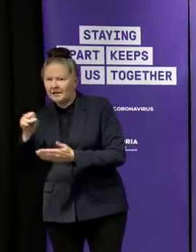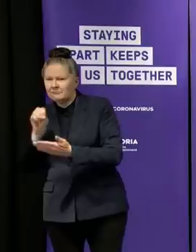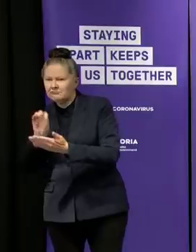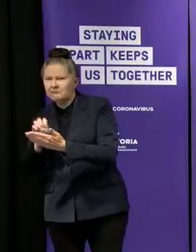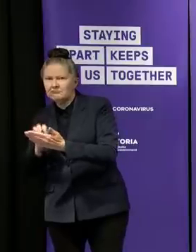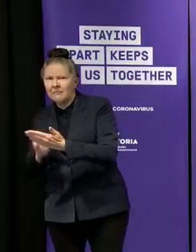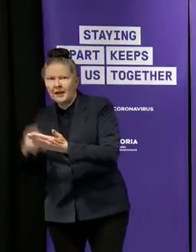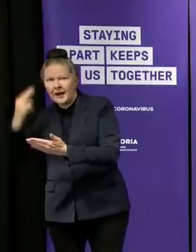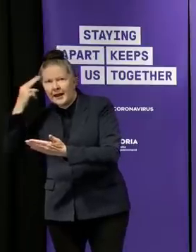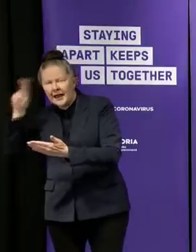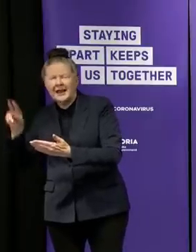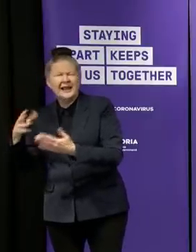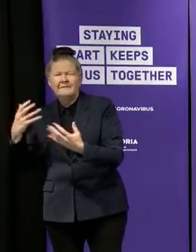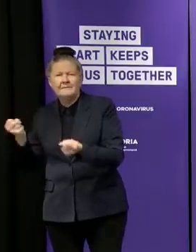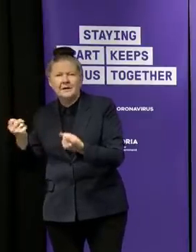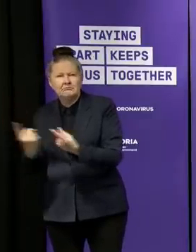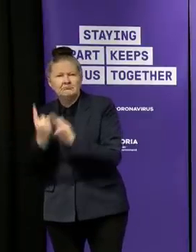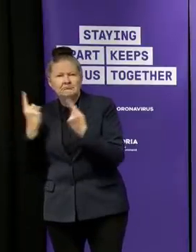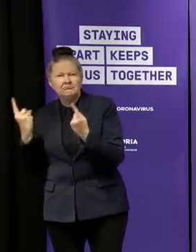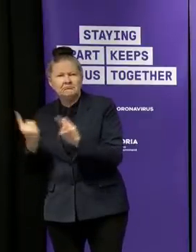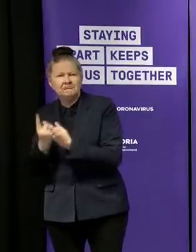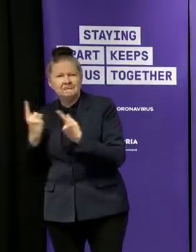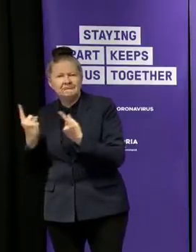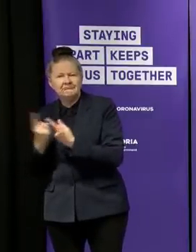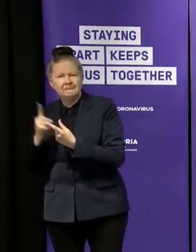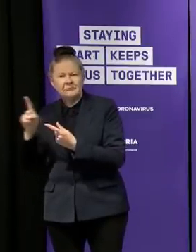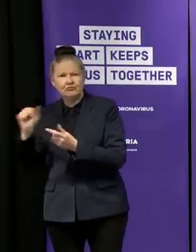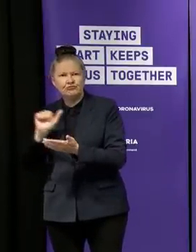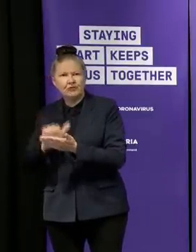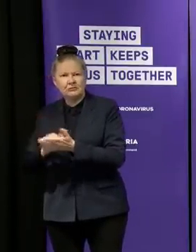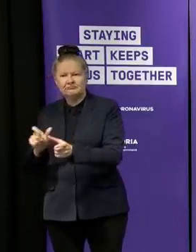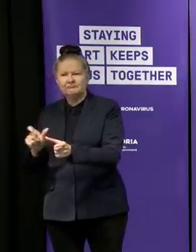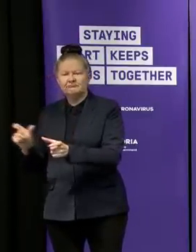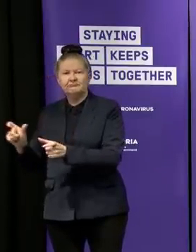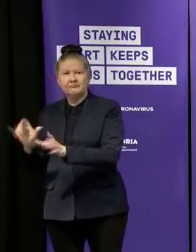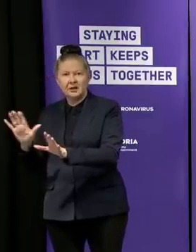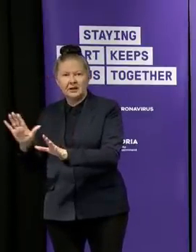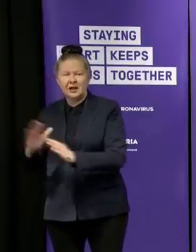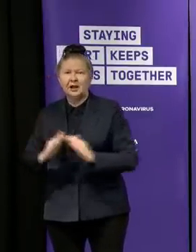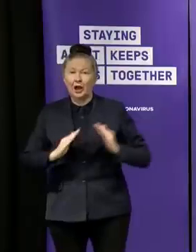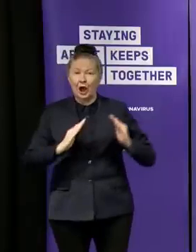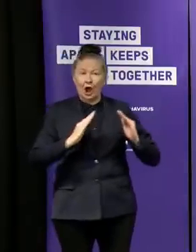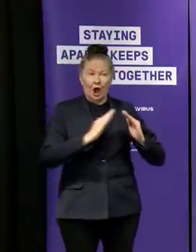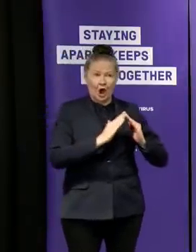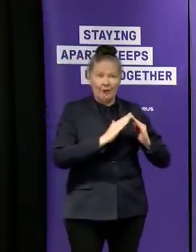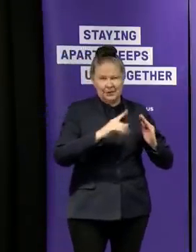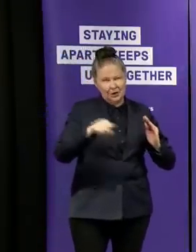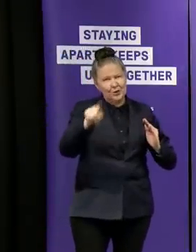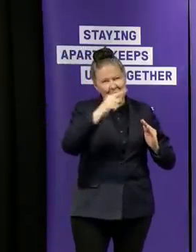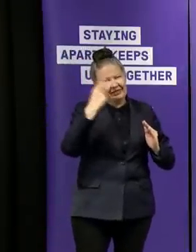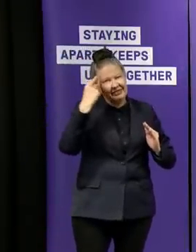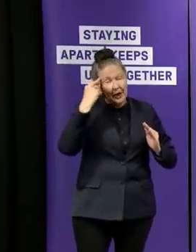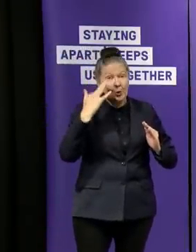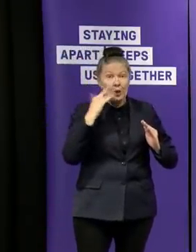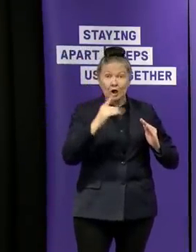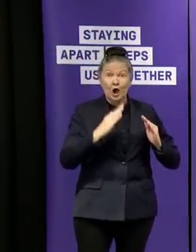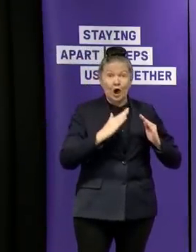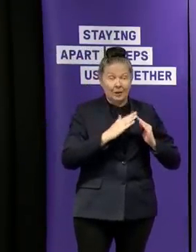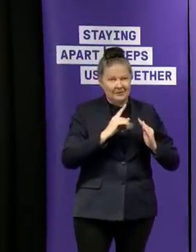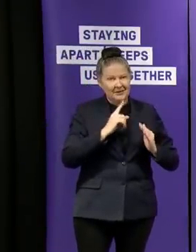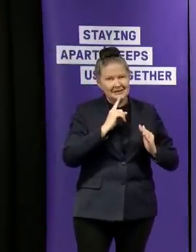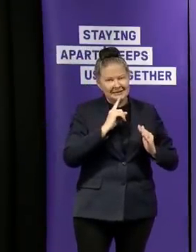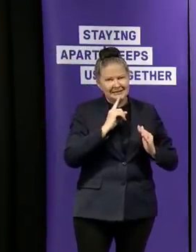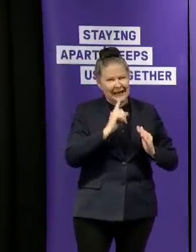of there's a formality to that whole environment that we all know. If we really think about it, and if we're completely honest with